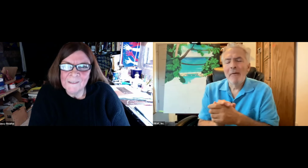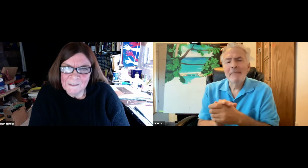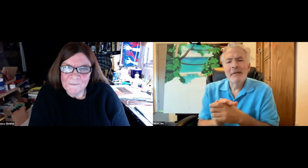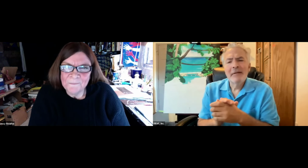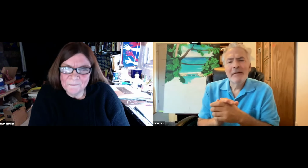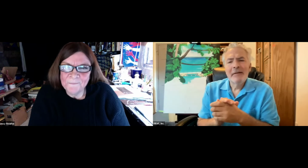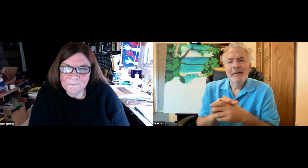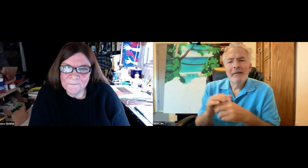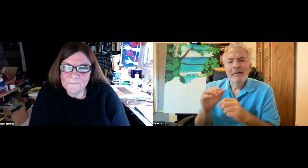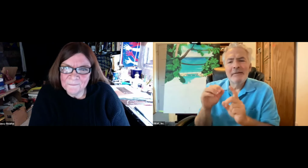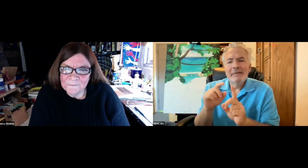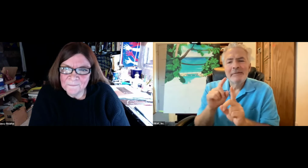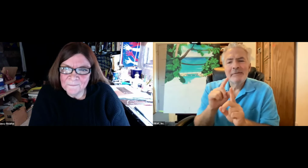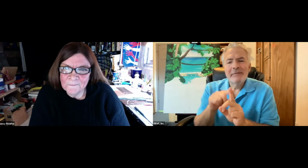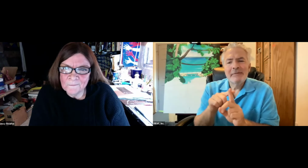this month.